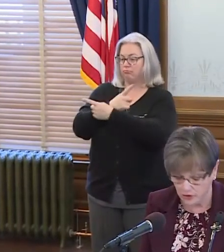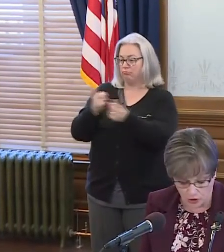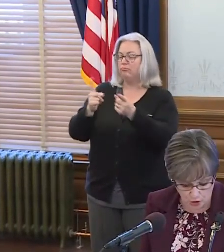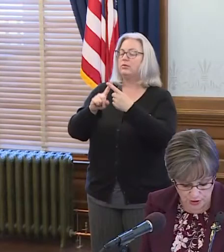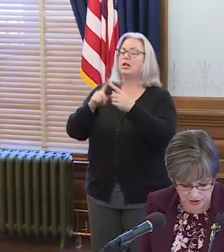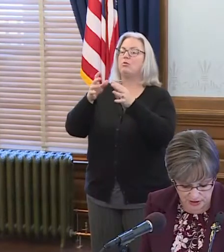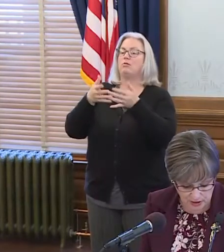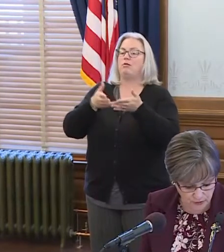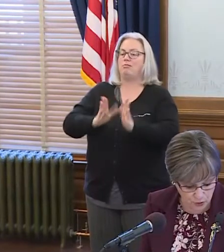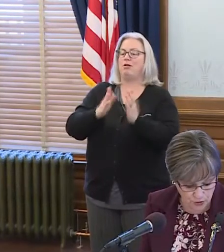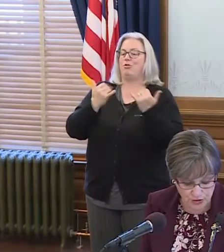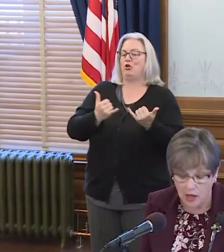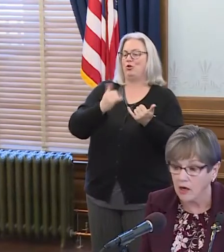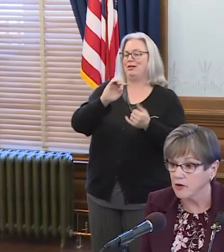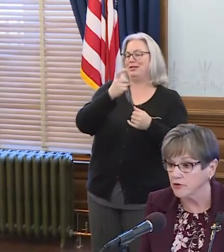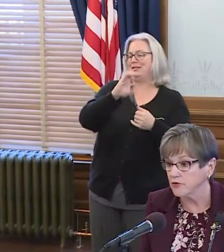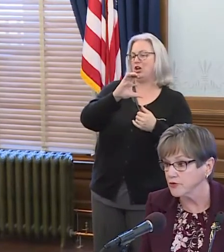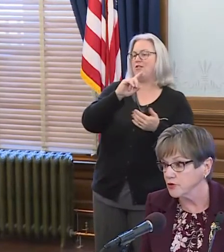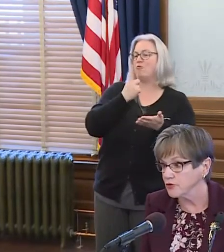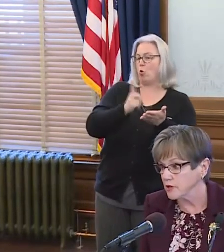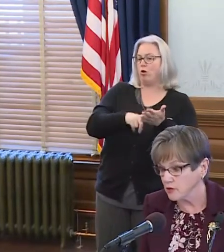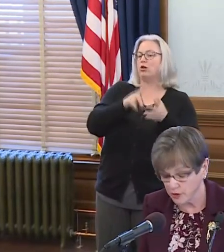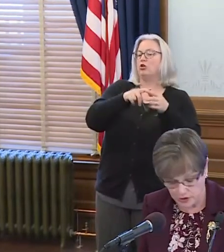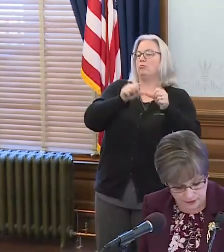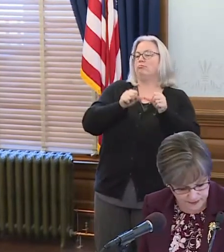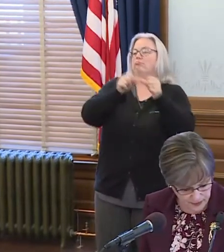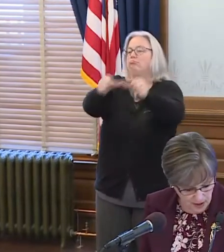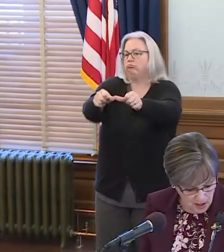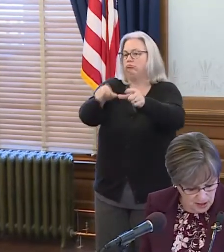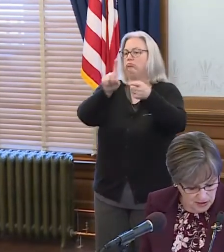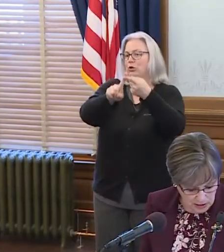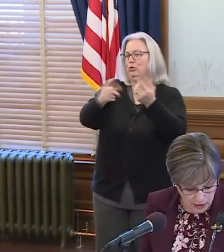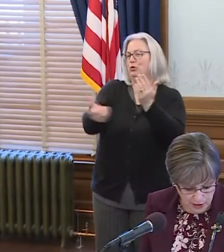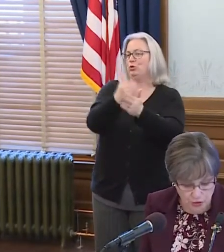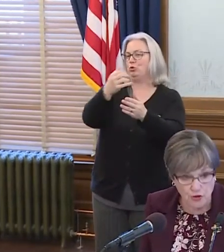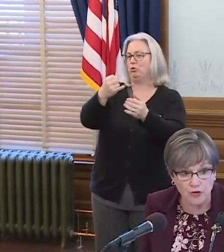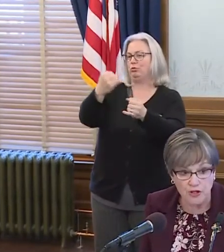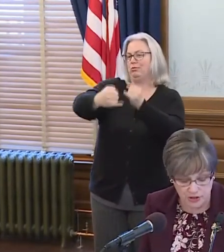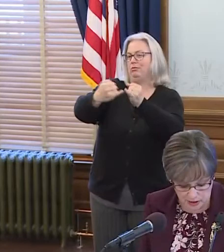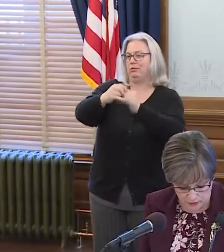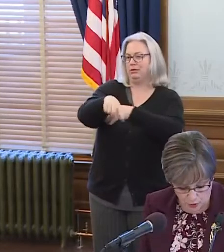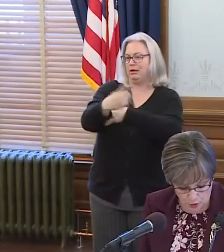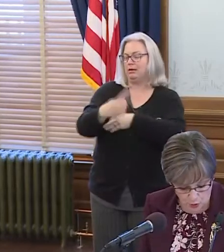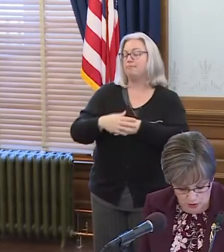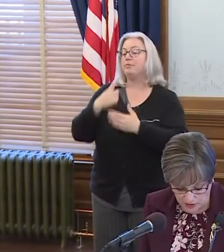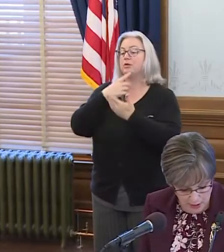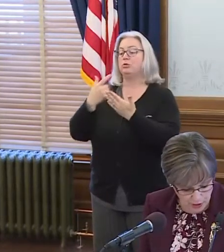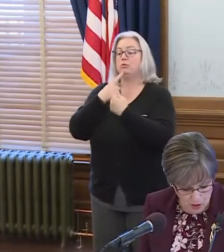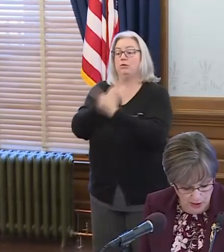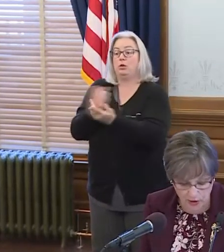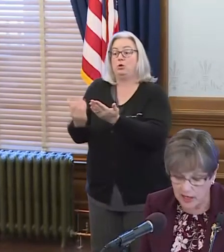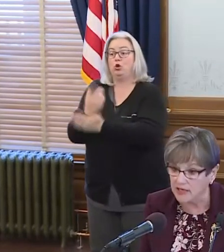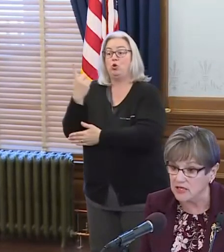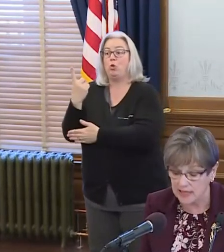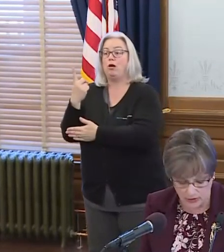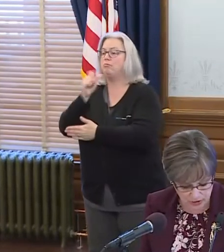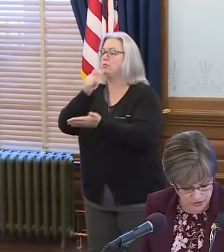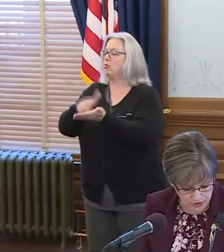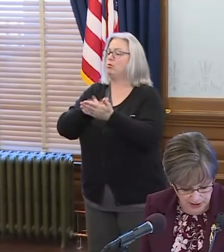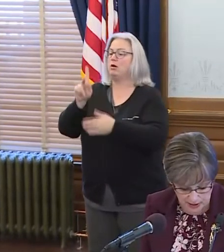extend the current executive orders under the new declaration. Declaring a new executive order will not require